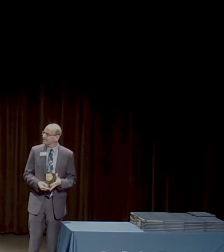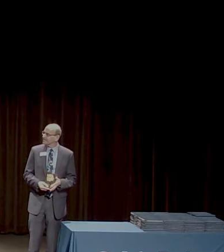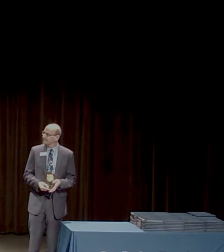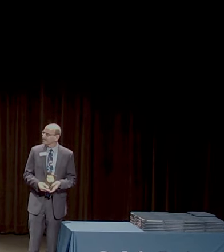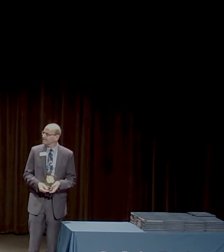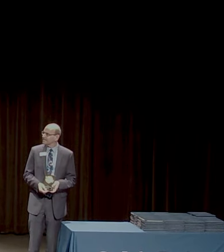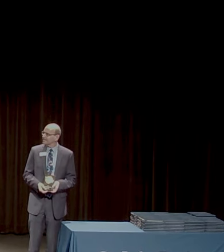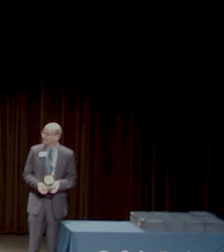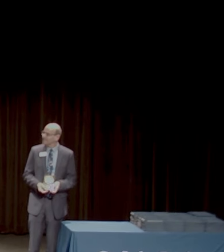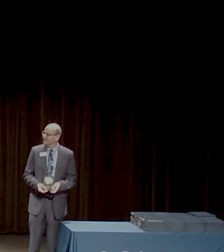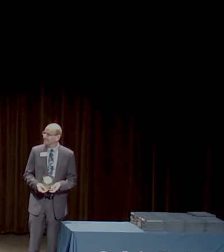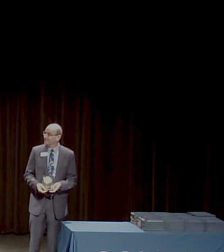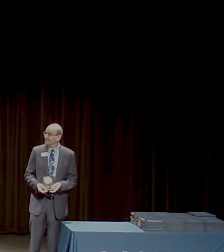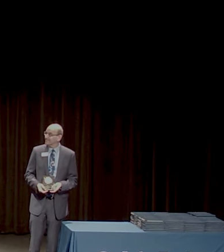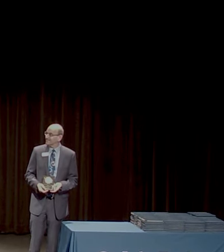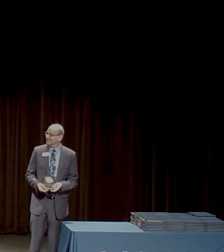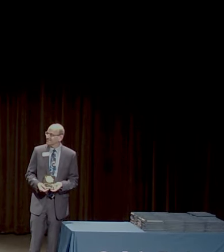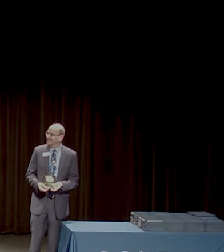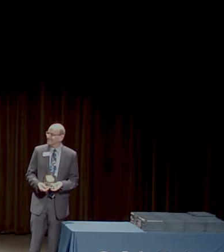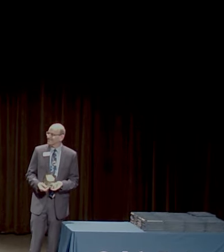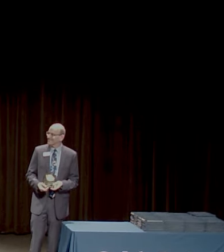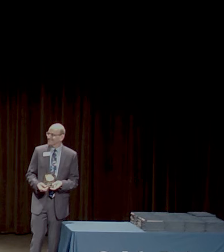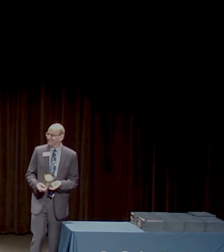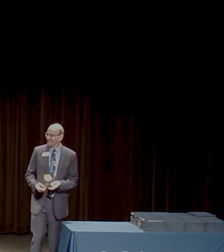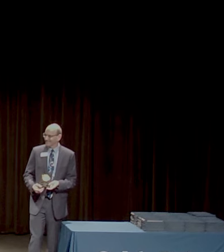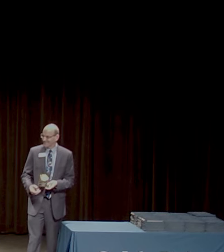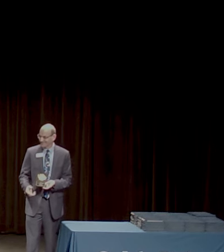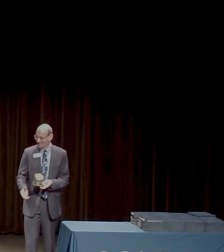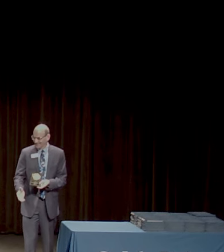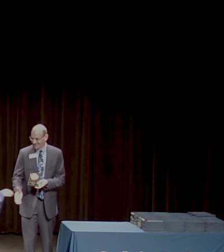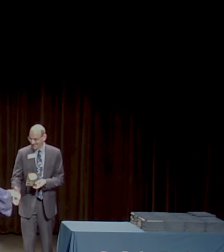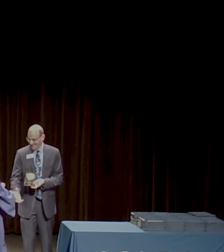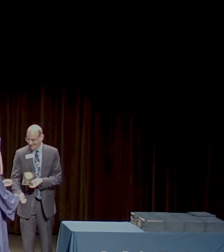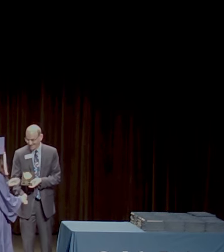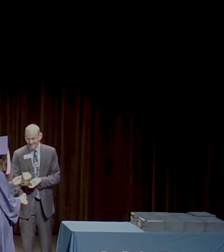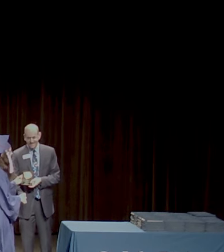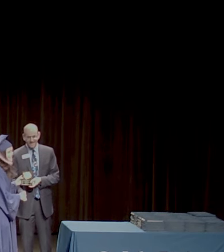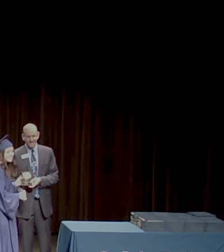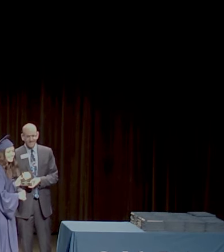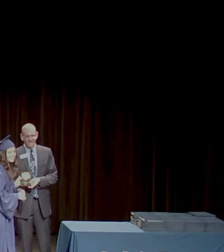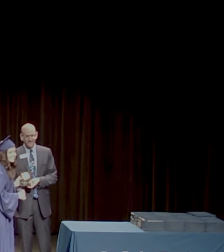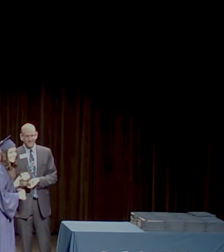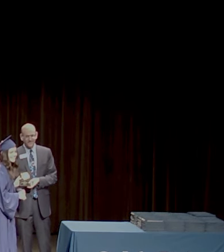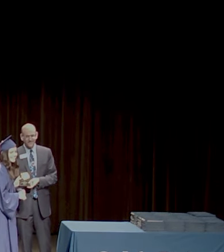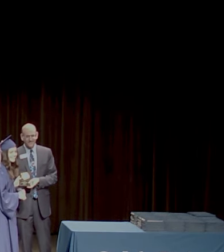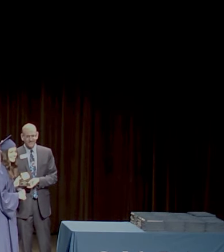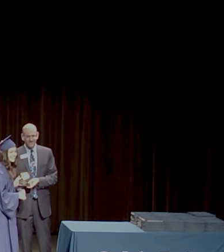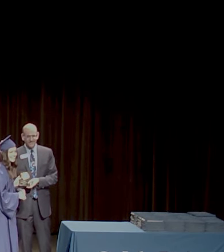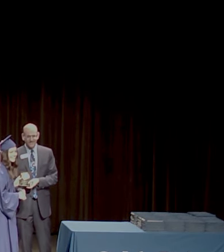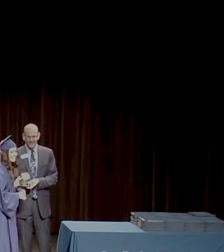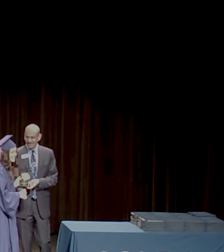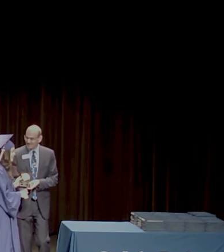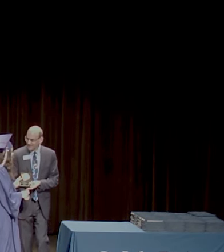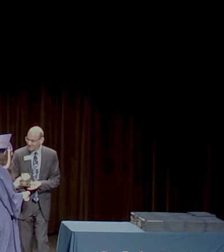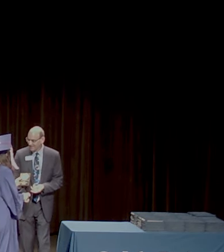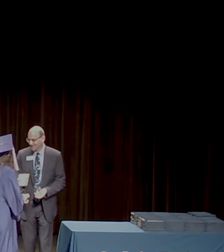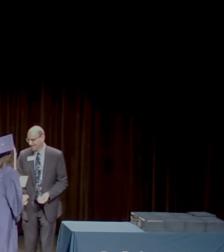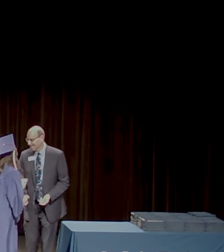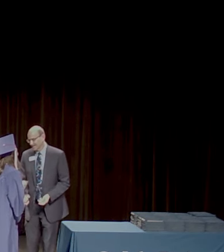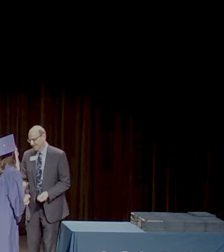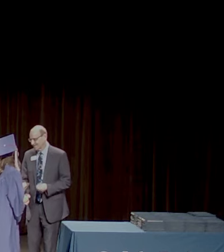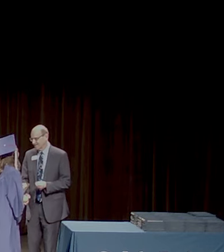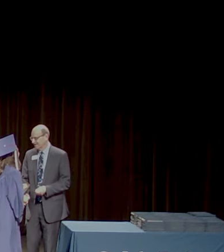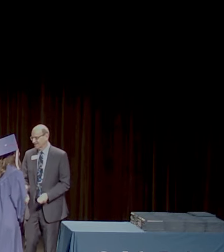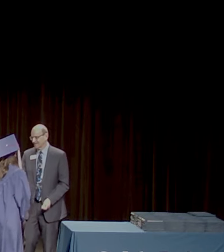Irene Ryan Acting Scholarship Competition. While there, she was selected to perform in the production at the Kennedy Center American